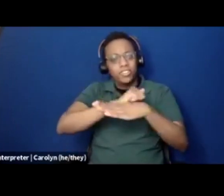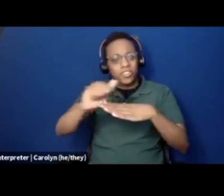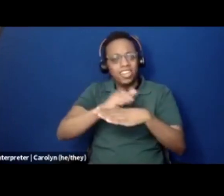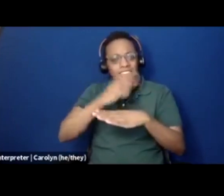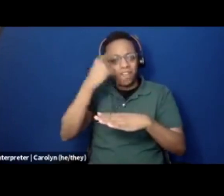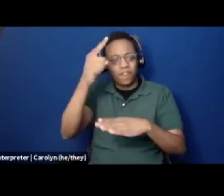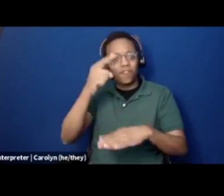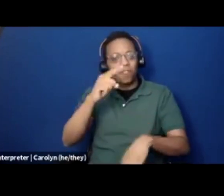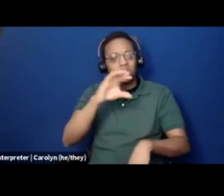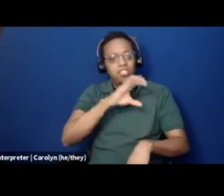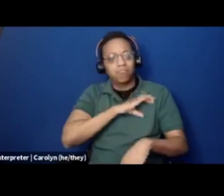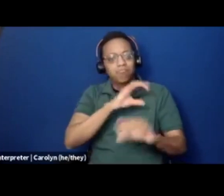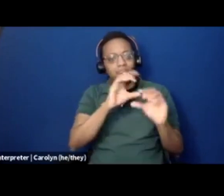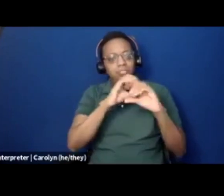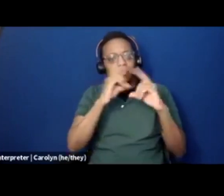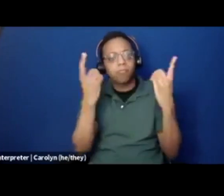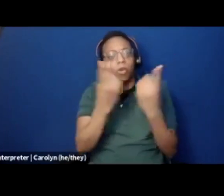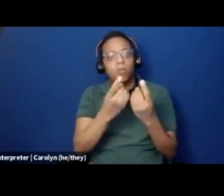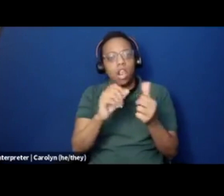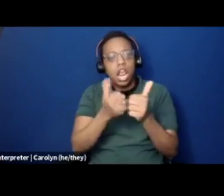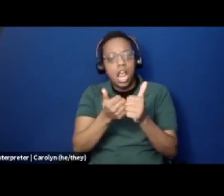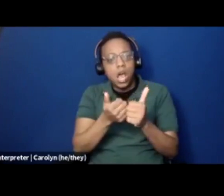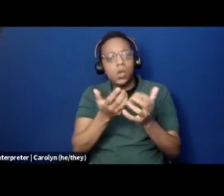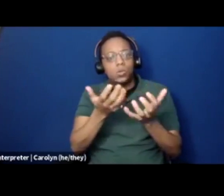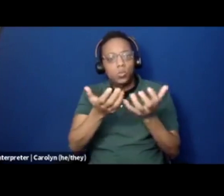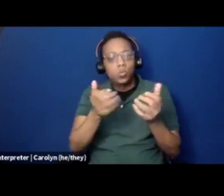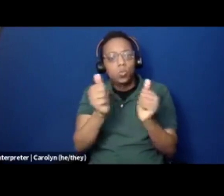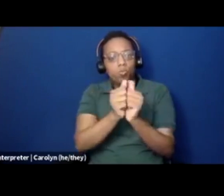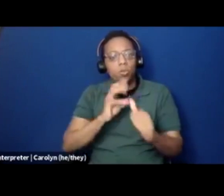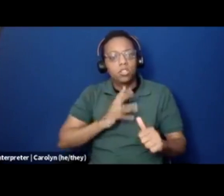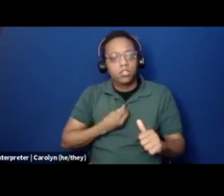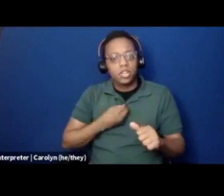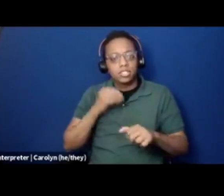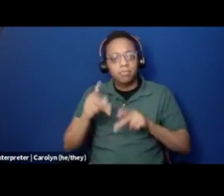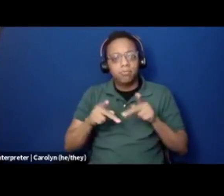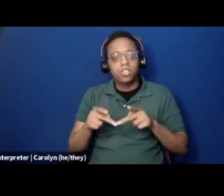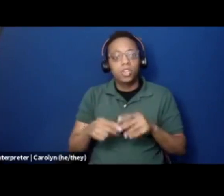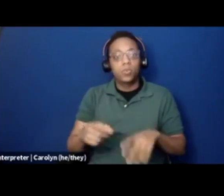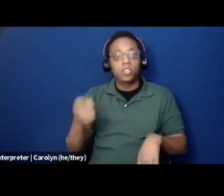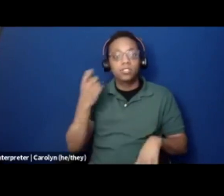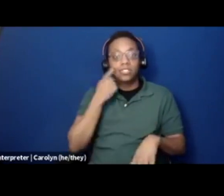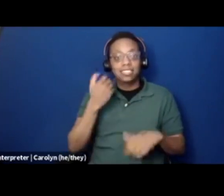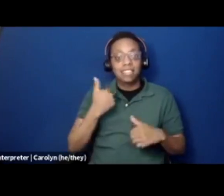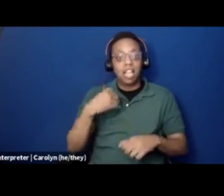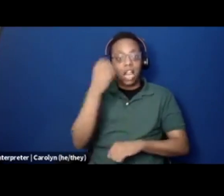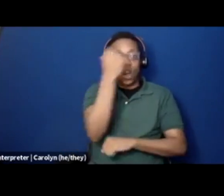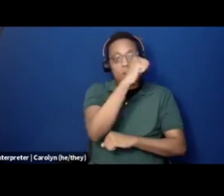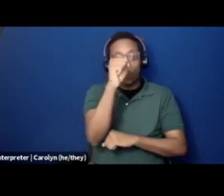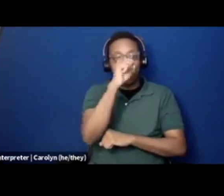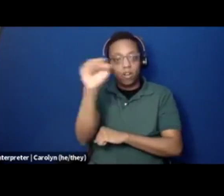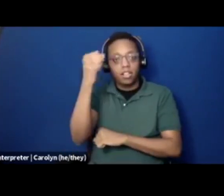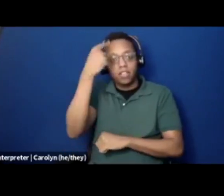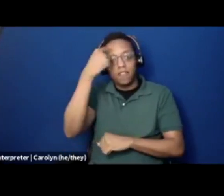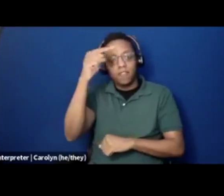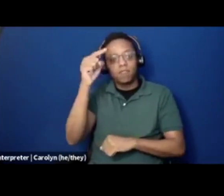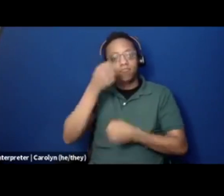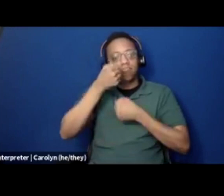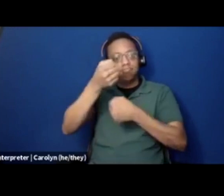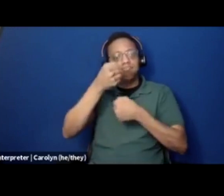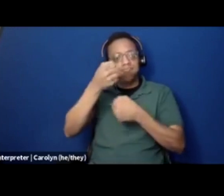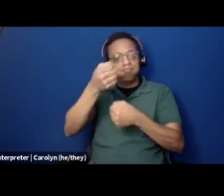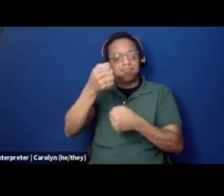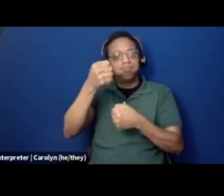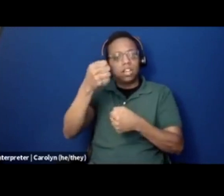trans folks. We did just have a rally recently for a trans woman that, you know, she used to work at a barbershop, and long